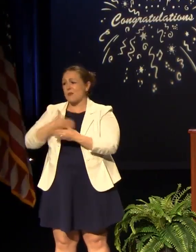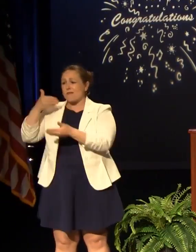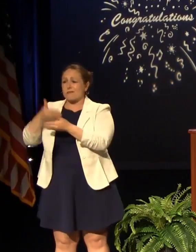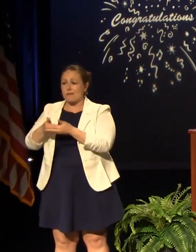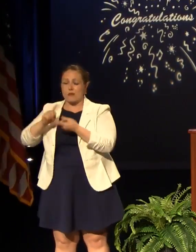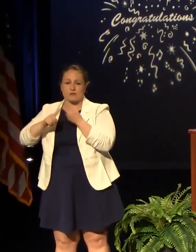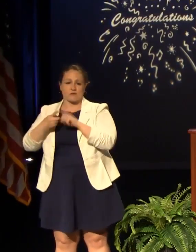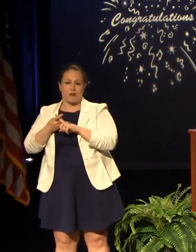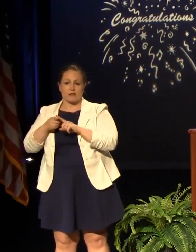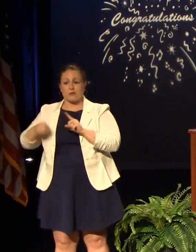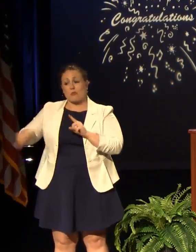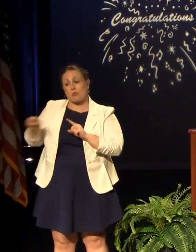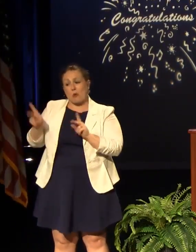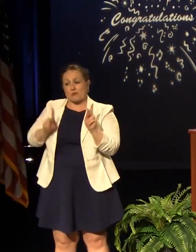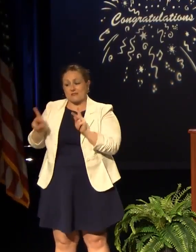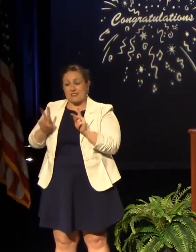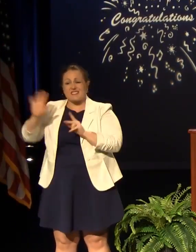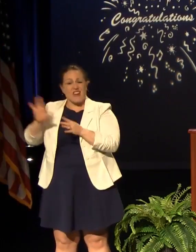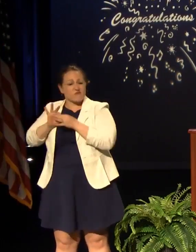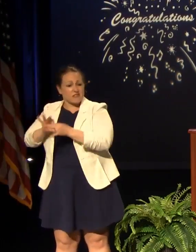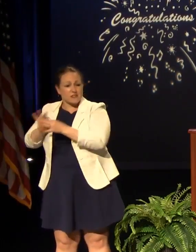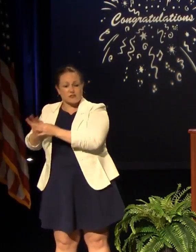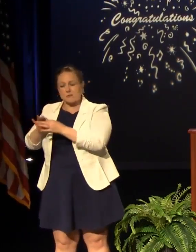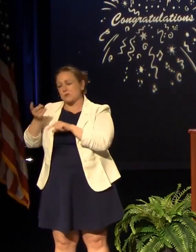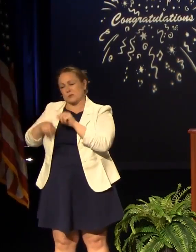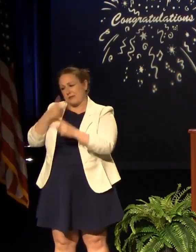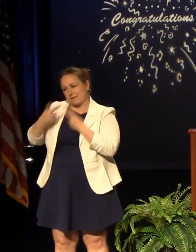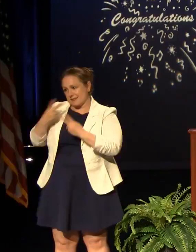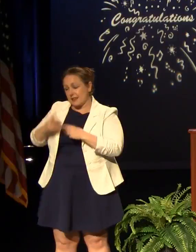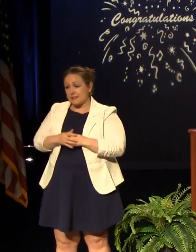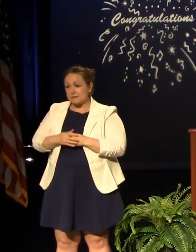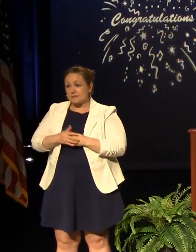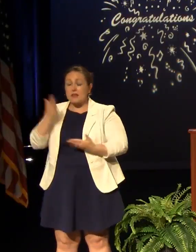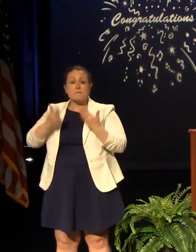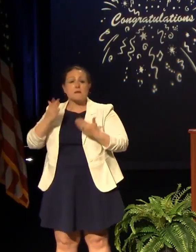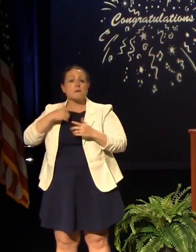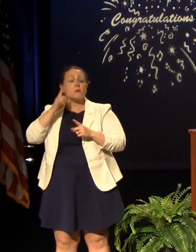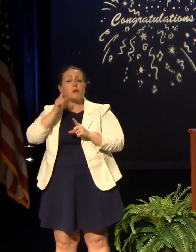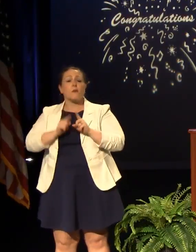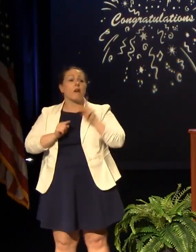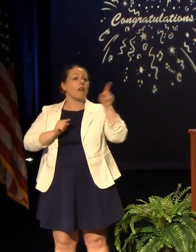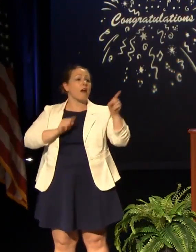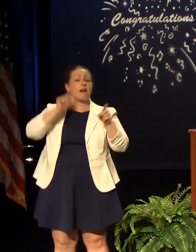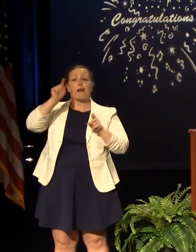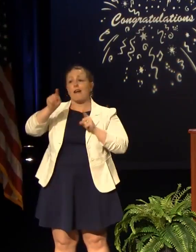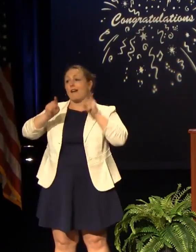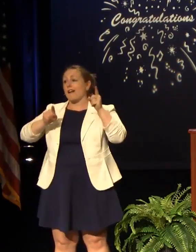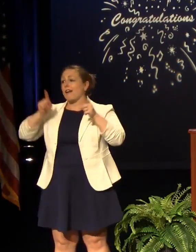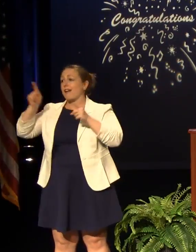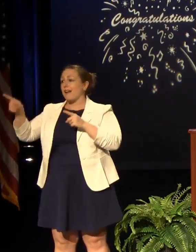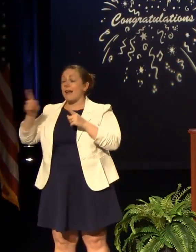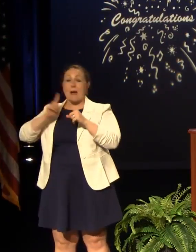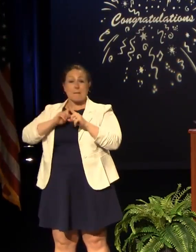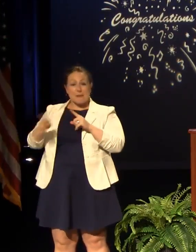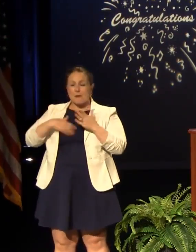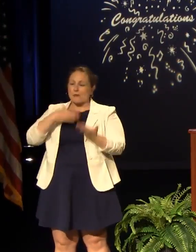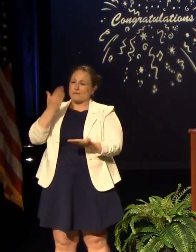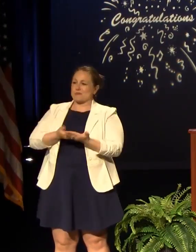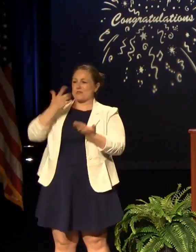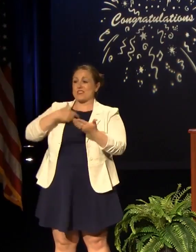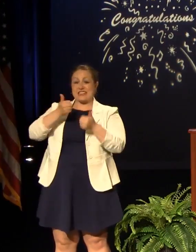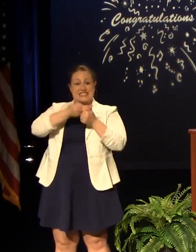are invisible to the eye. We may be going different ways, but we've already shown that distance can't stop us from staying connected to each